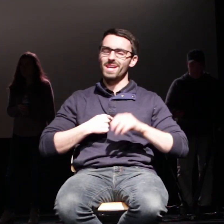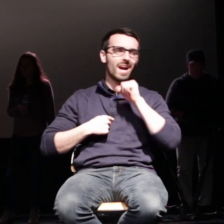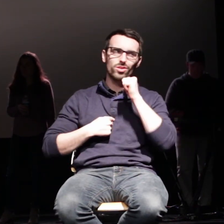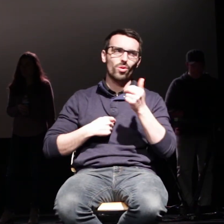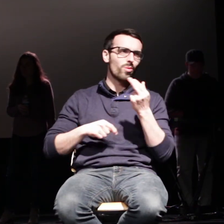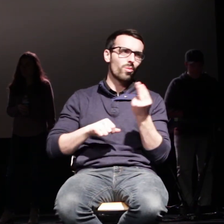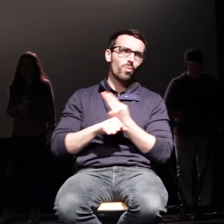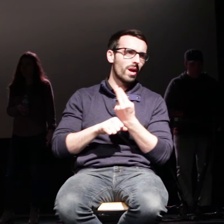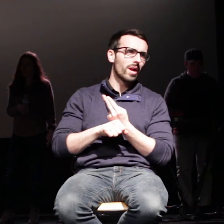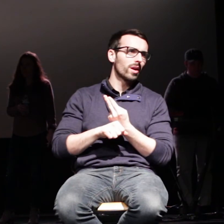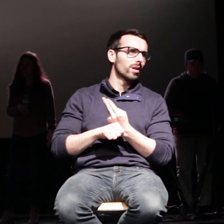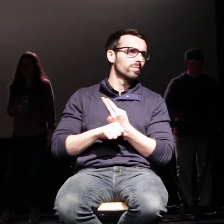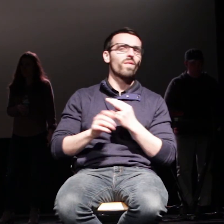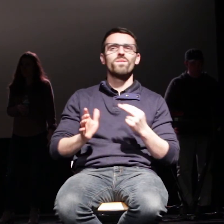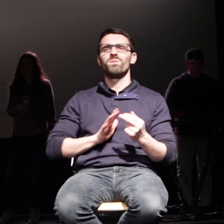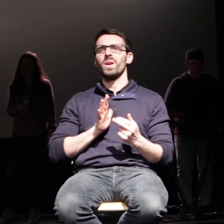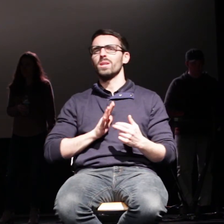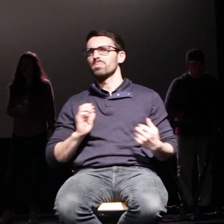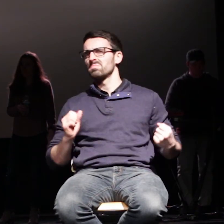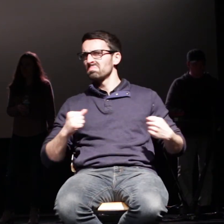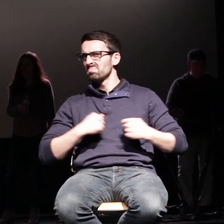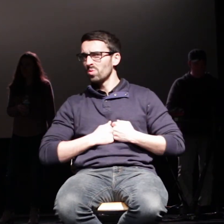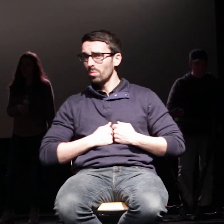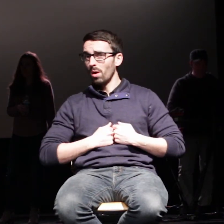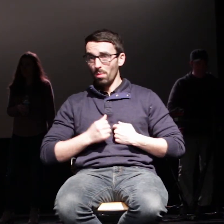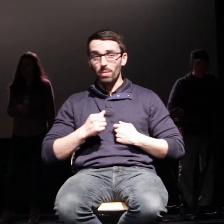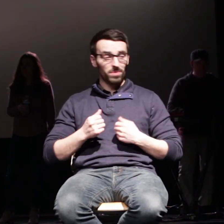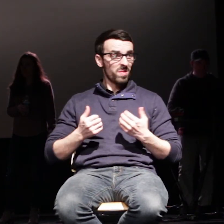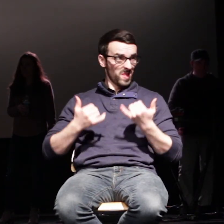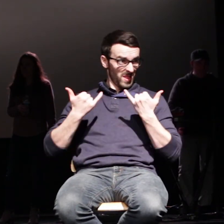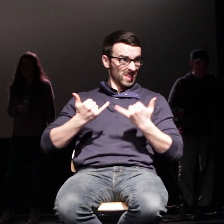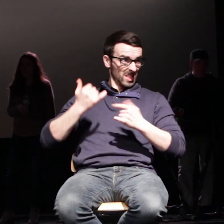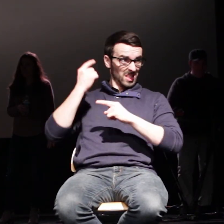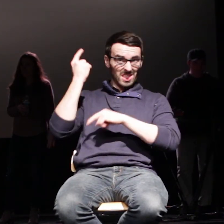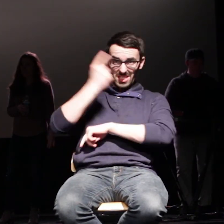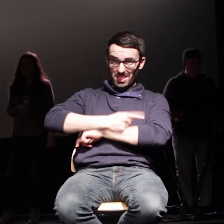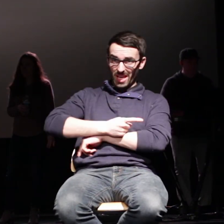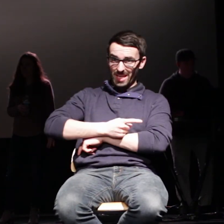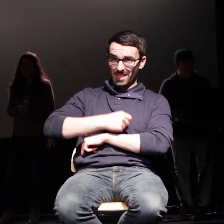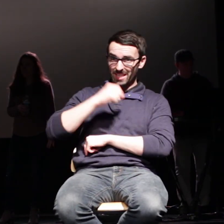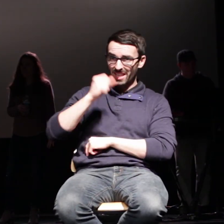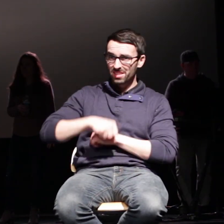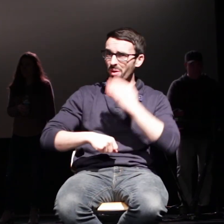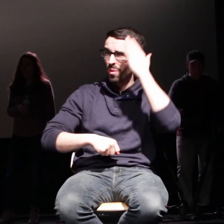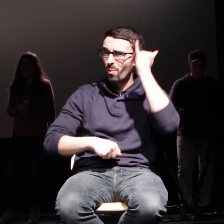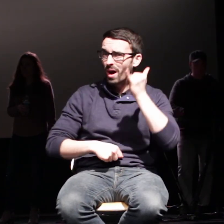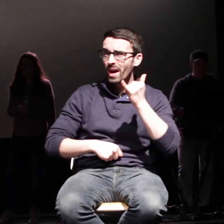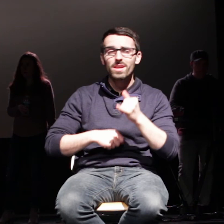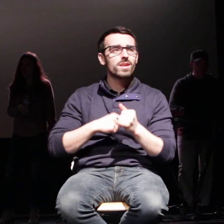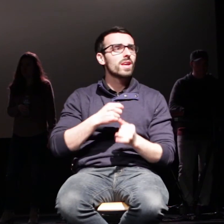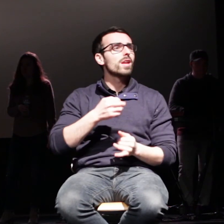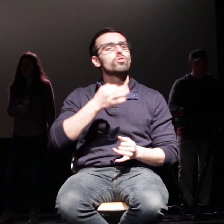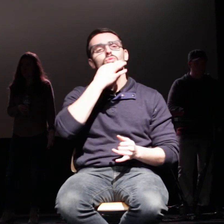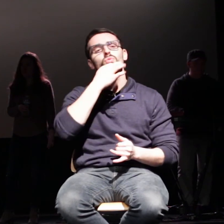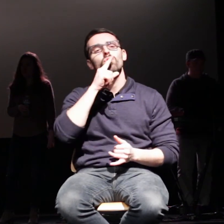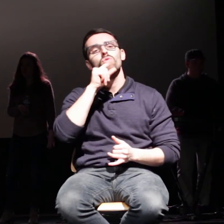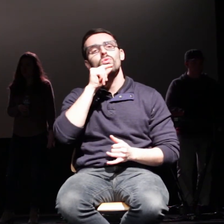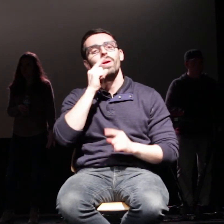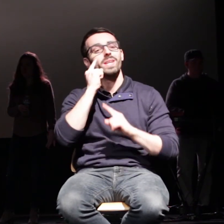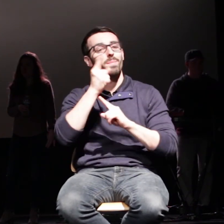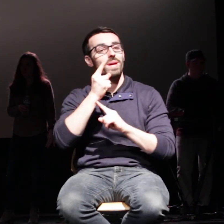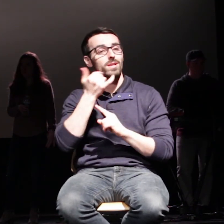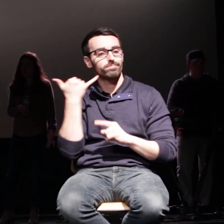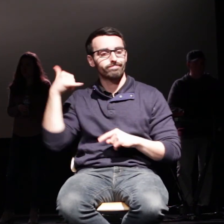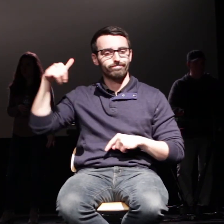occasions why I would ever wear a suit. The reason I was wearing a suit that day was because in 20 minutes from hanging up that phone call, I was supposed to walk down the stairs